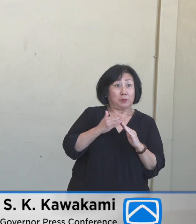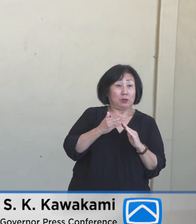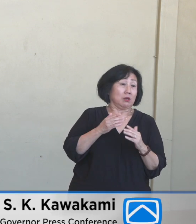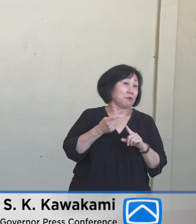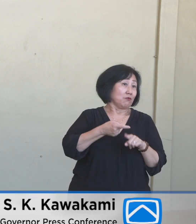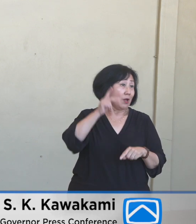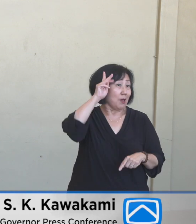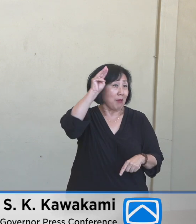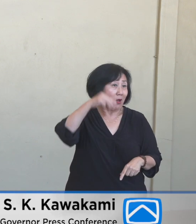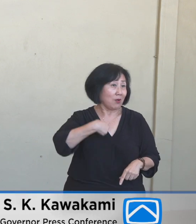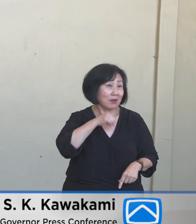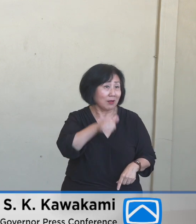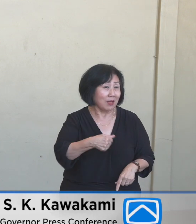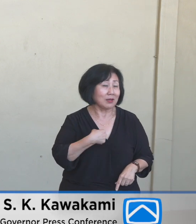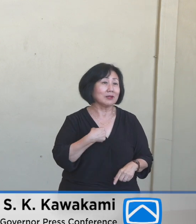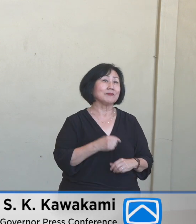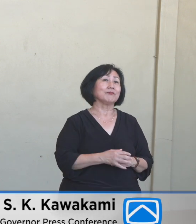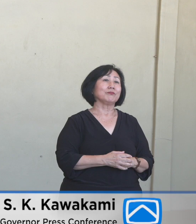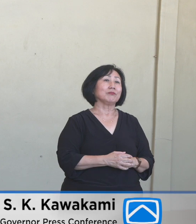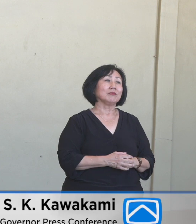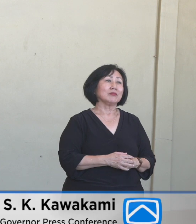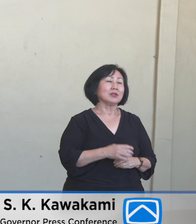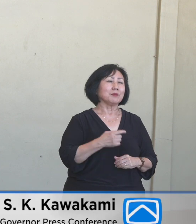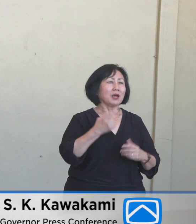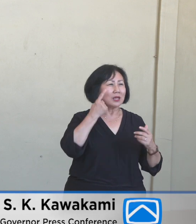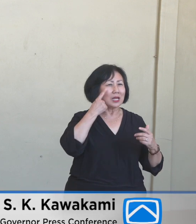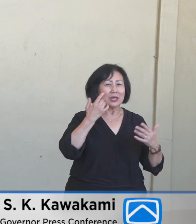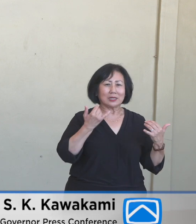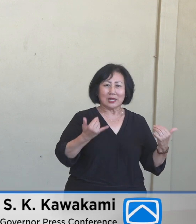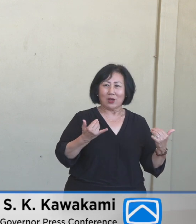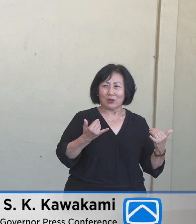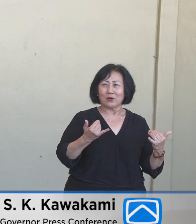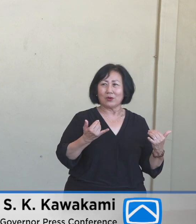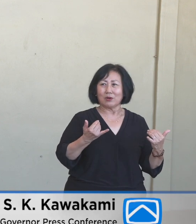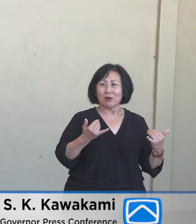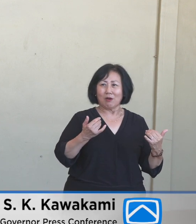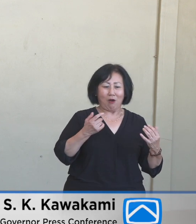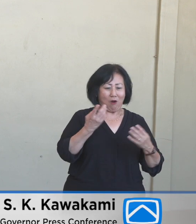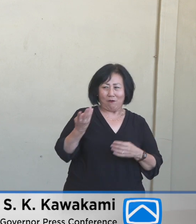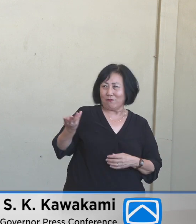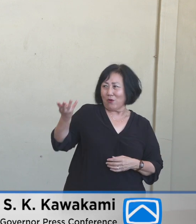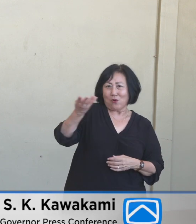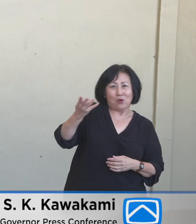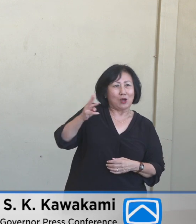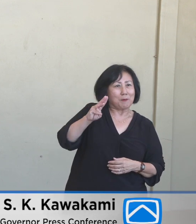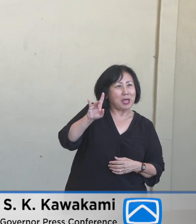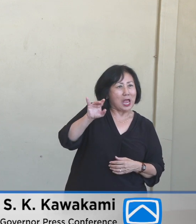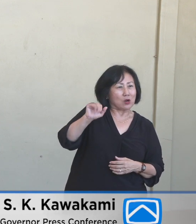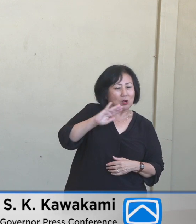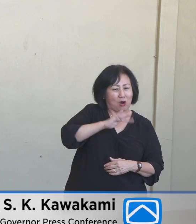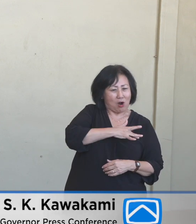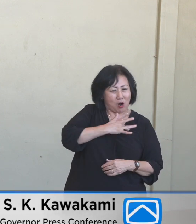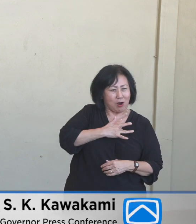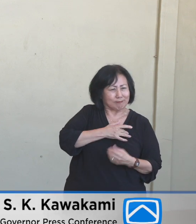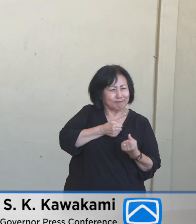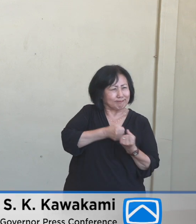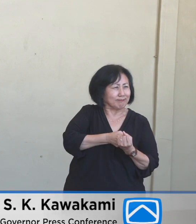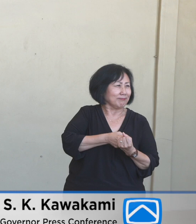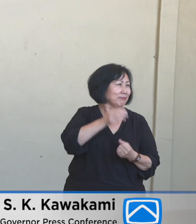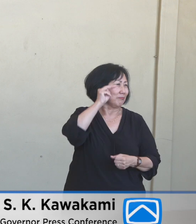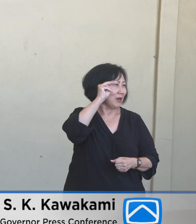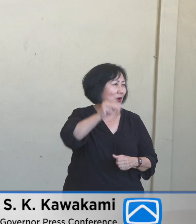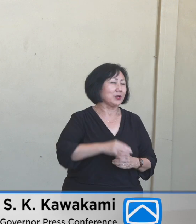I'm not from Maui, but I think right now all four of us, our heart is with Maui. And I can tell